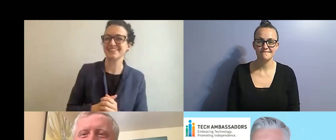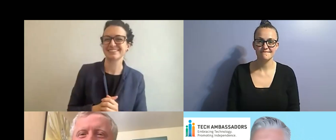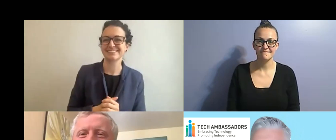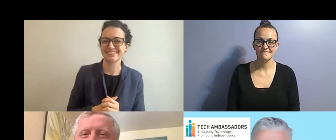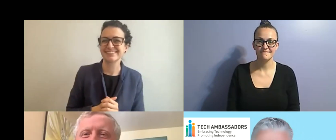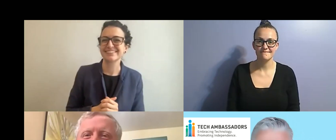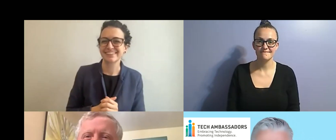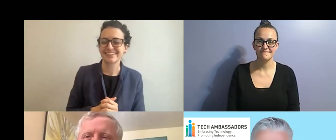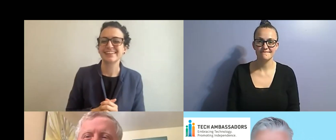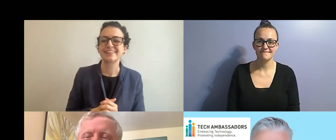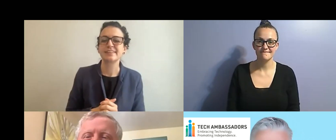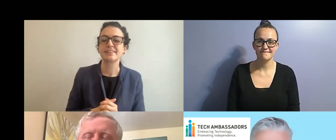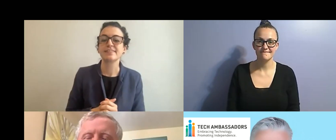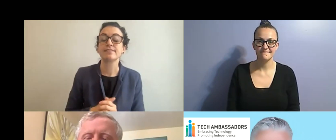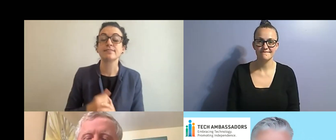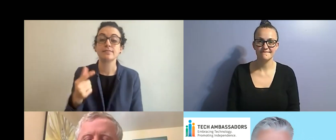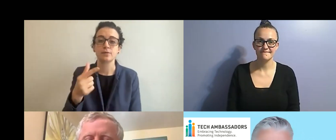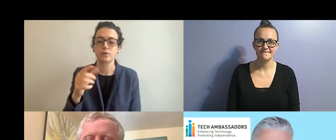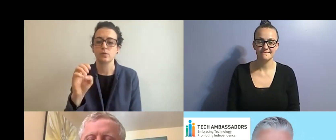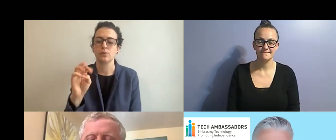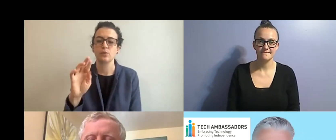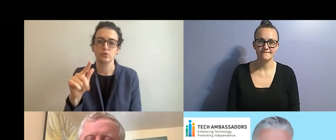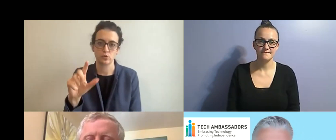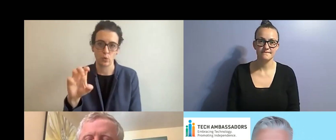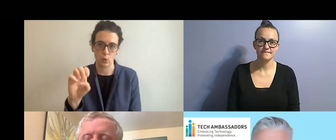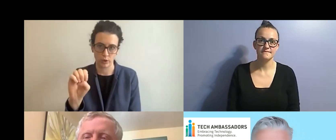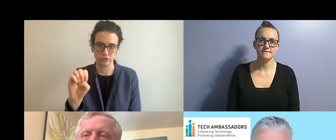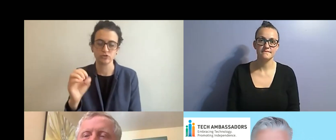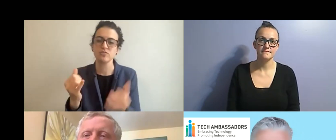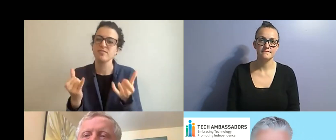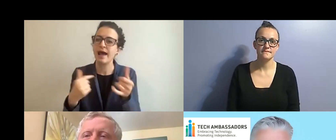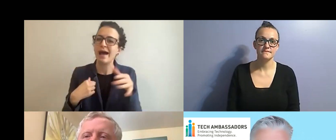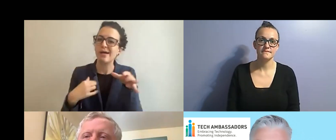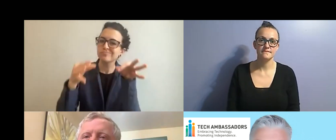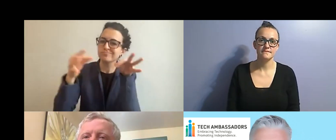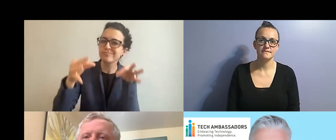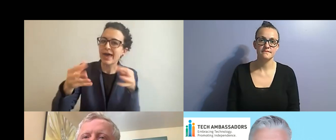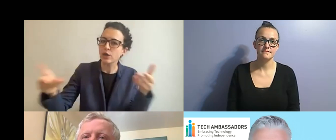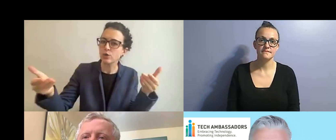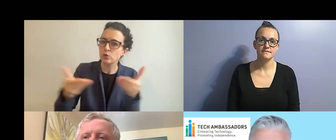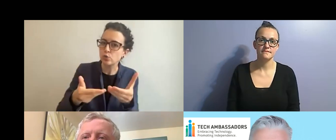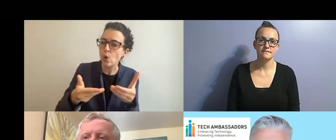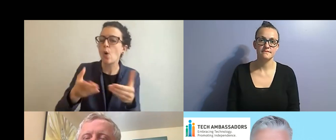right. So I'm going to run through a little intro presentation that is just going to